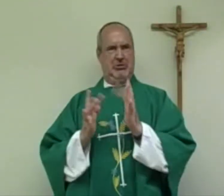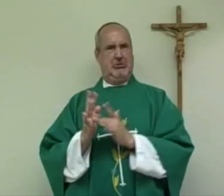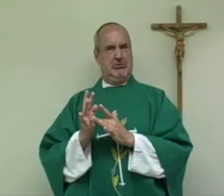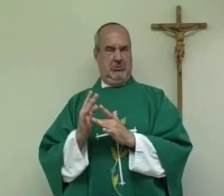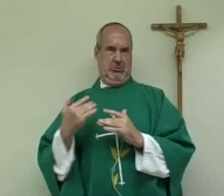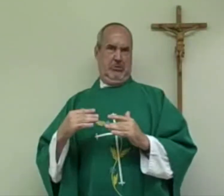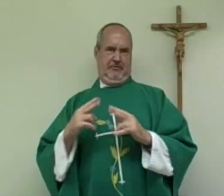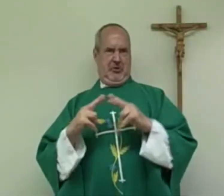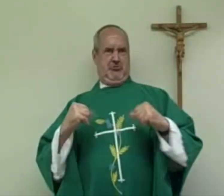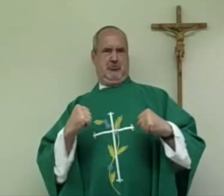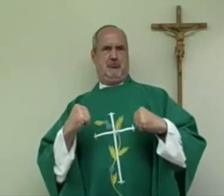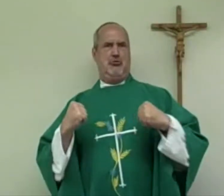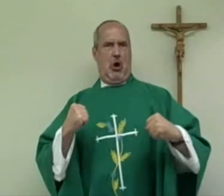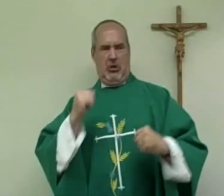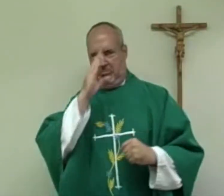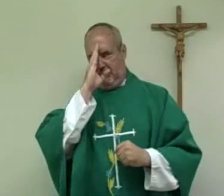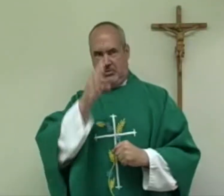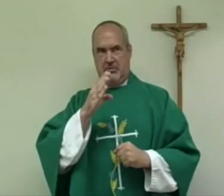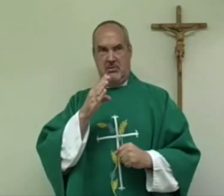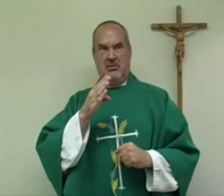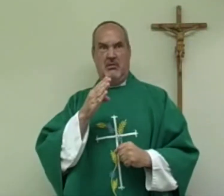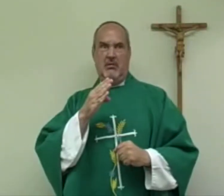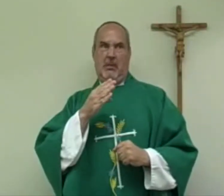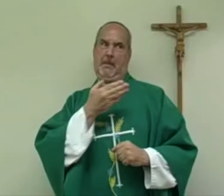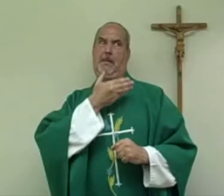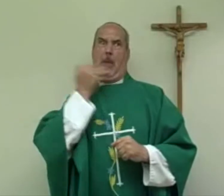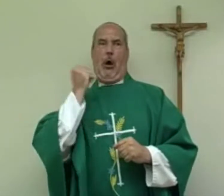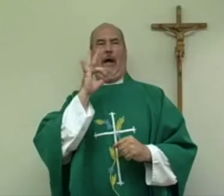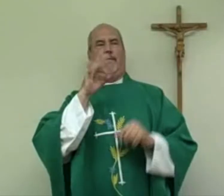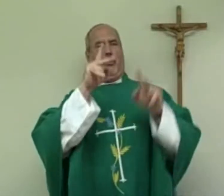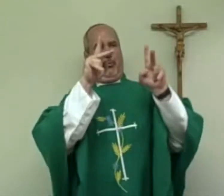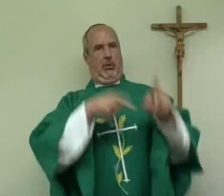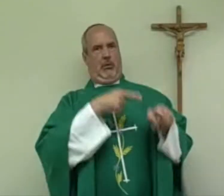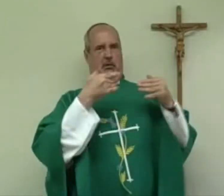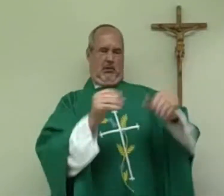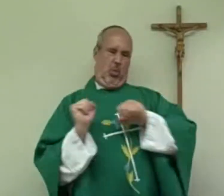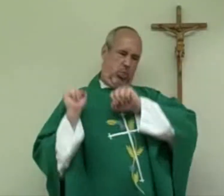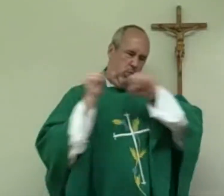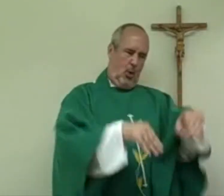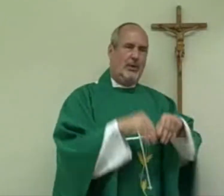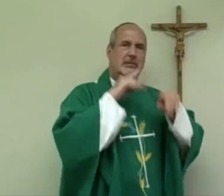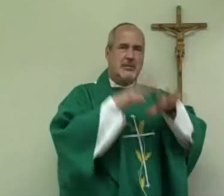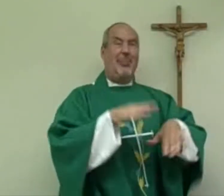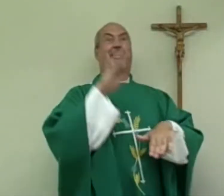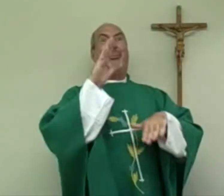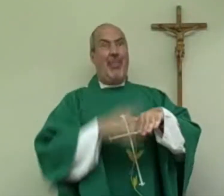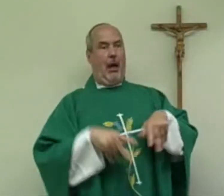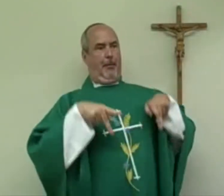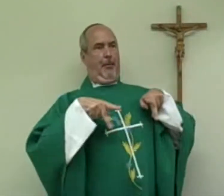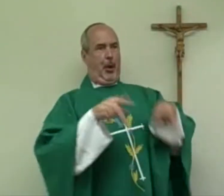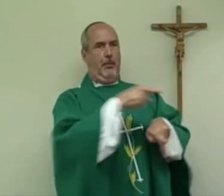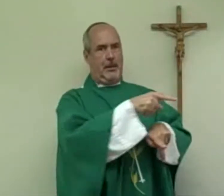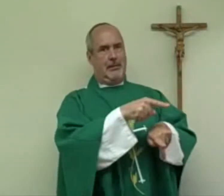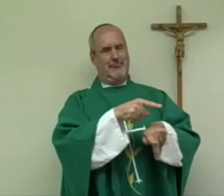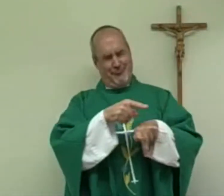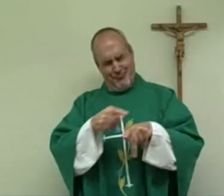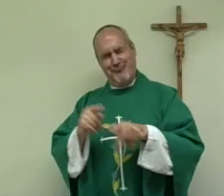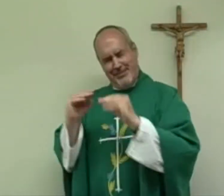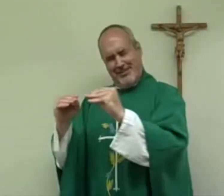children sin. He's very firm that it's better for a person to throw themselves into the sea